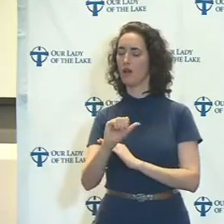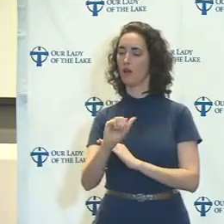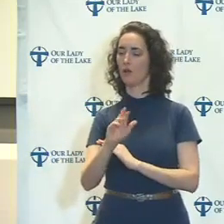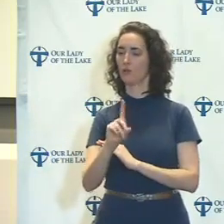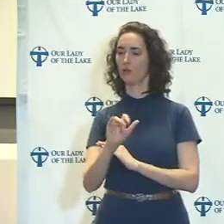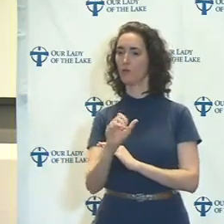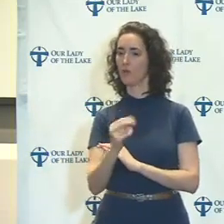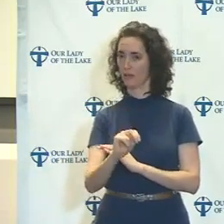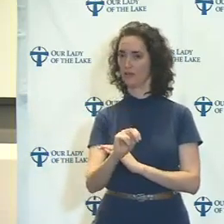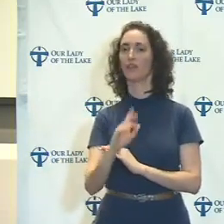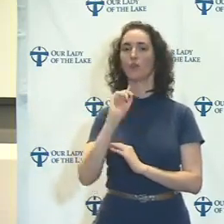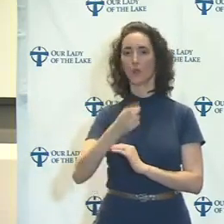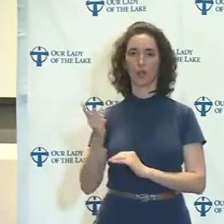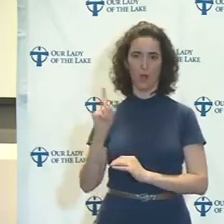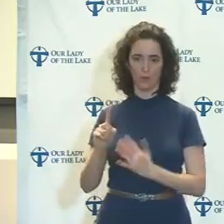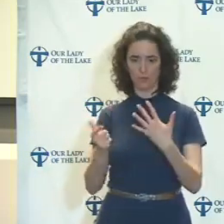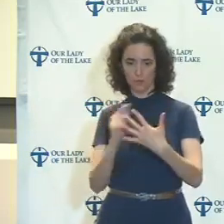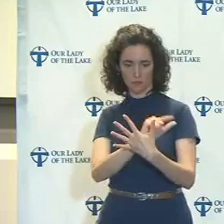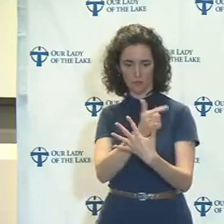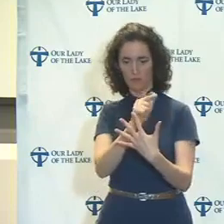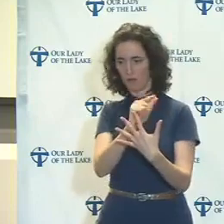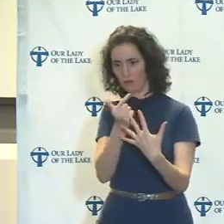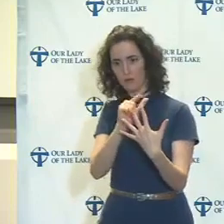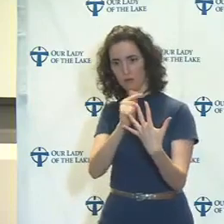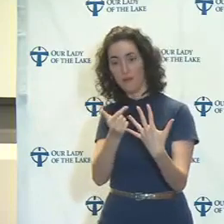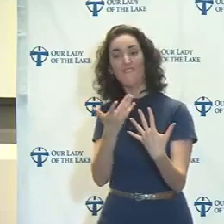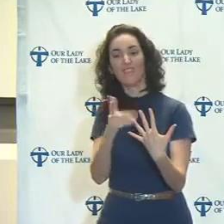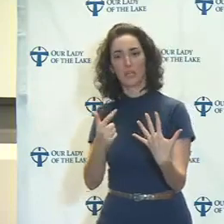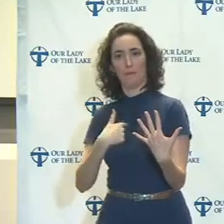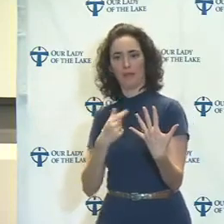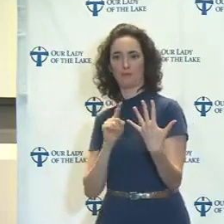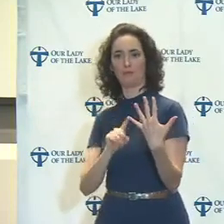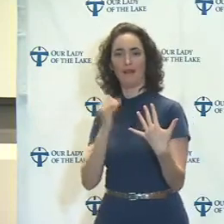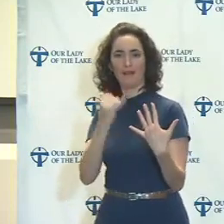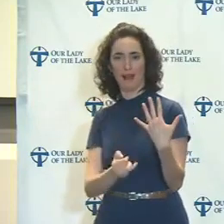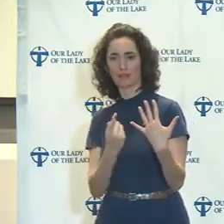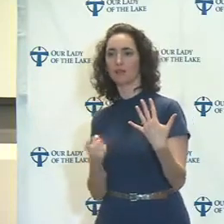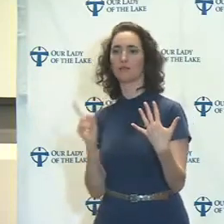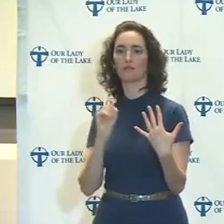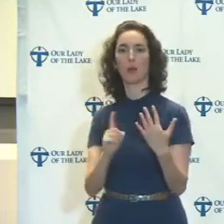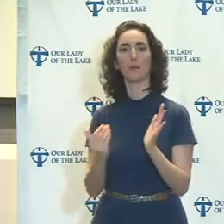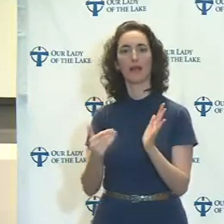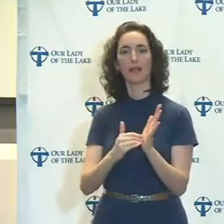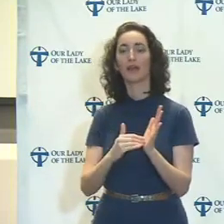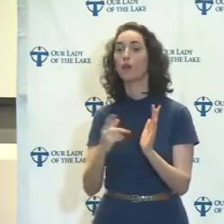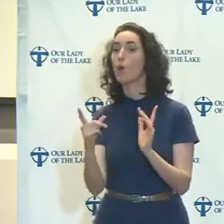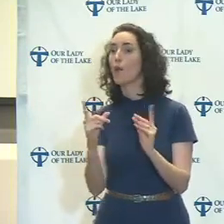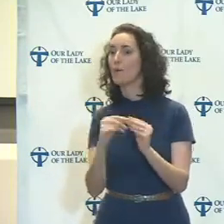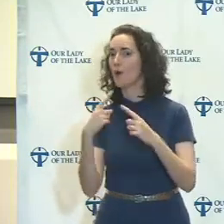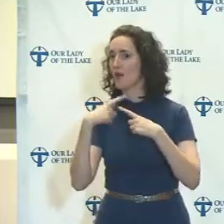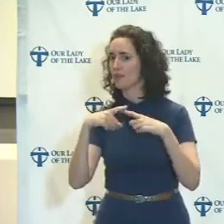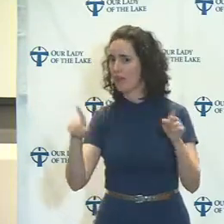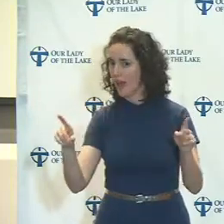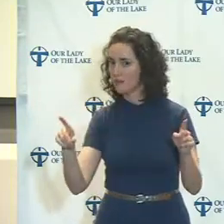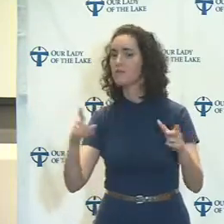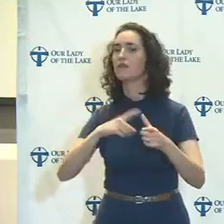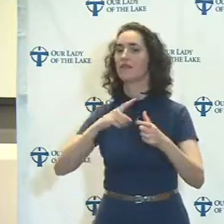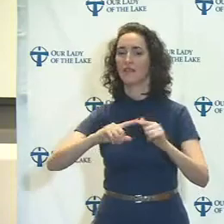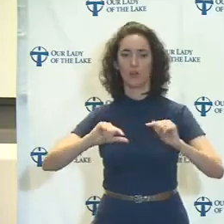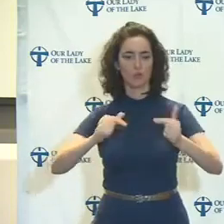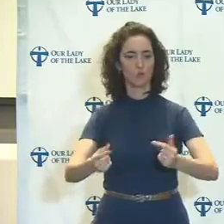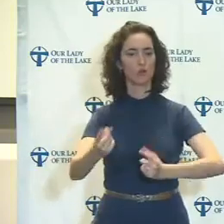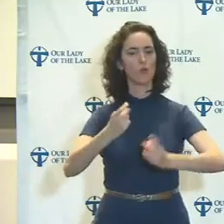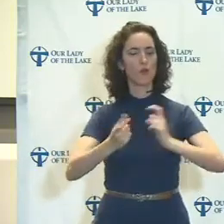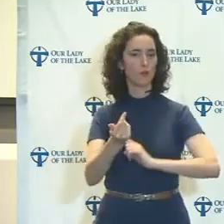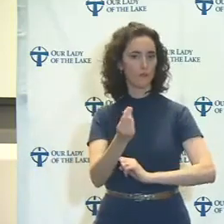speak to you all. I'll come back at the end of those remarks and I'll have one more announcement, and then we'll take a few questions